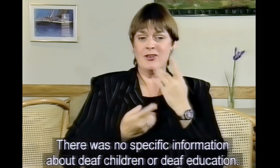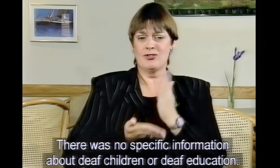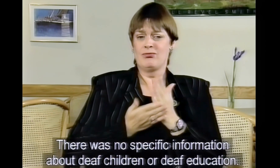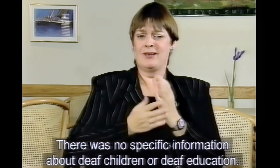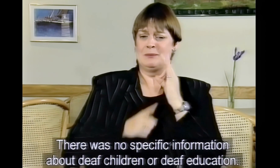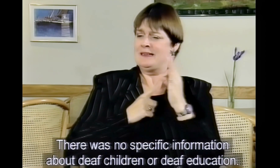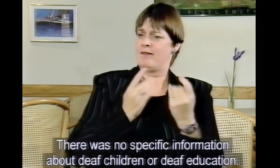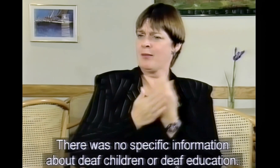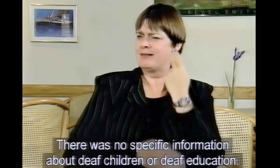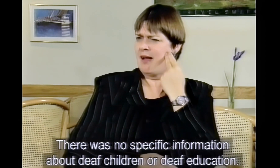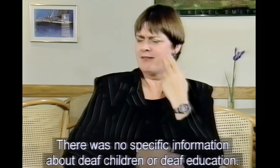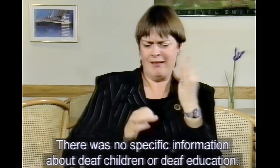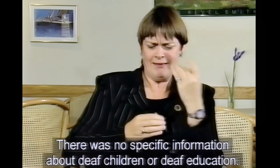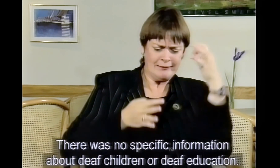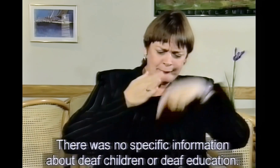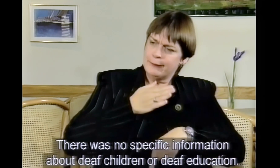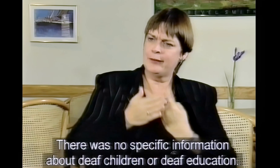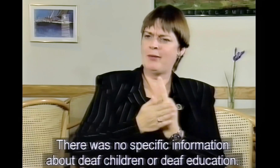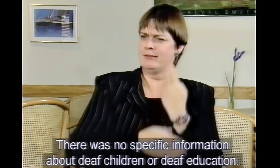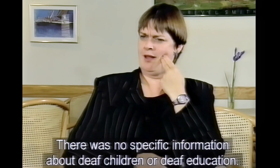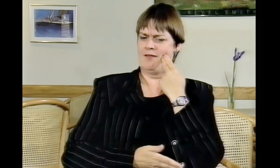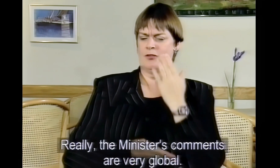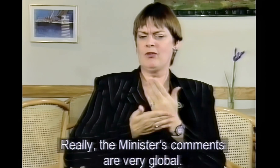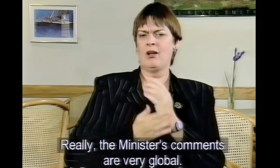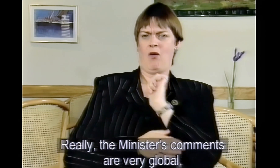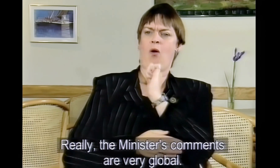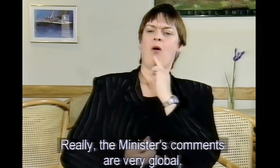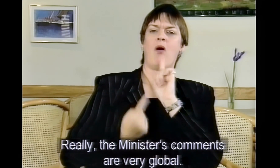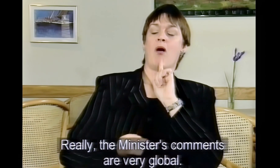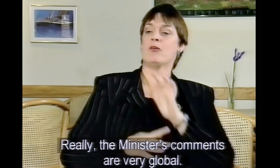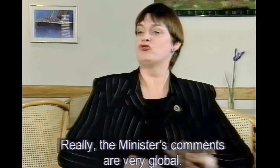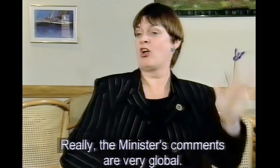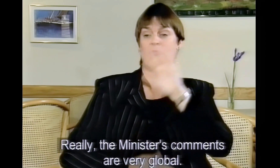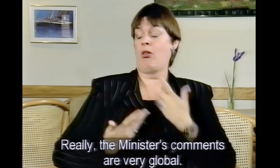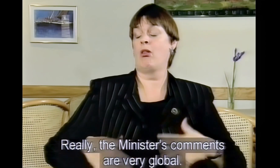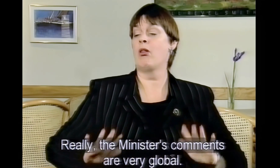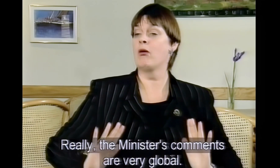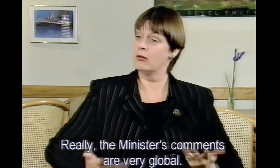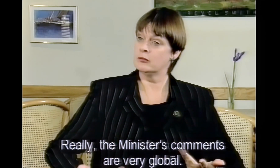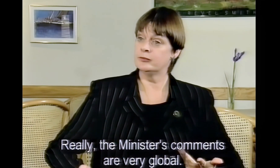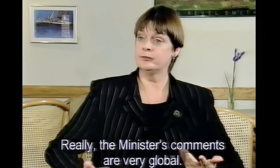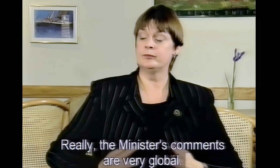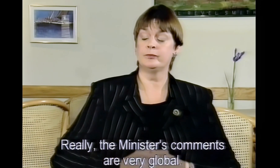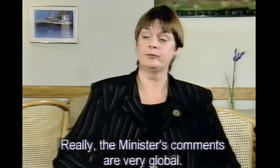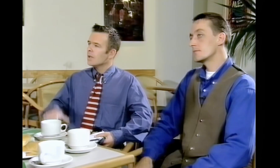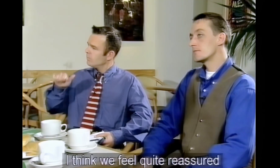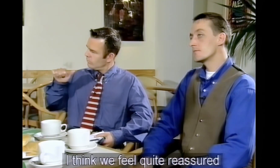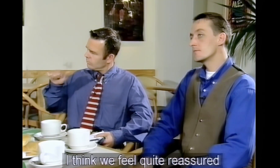specific information about deaf children, nothing in-depth about deaf education. Really, the minister's comments are very global.